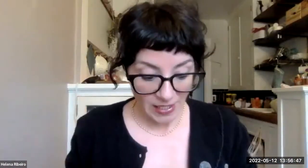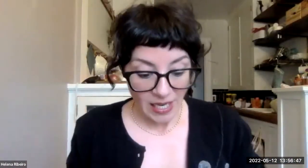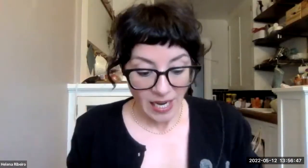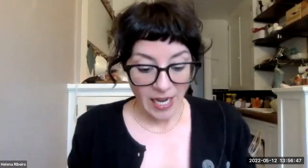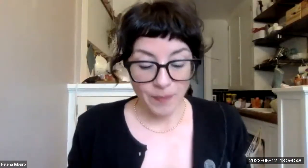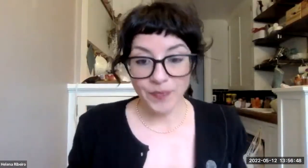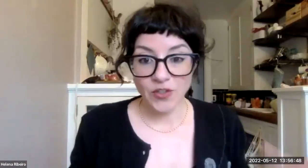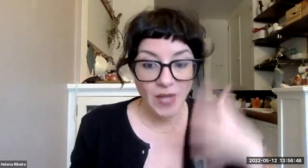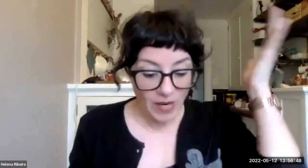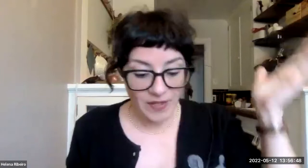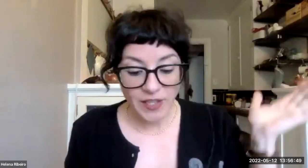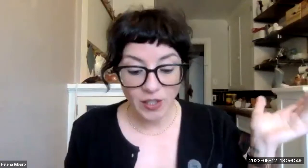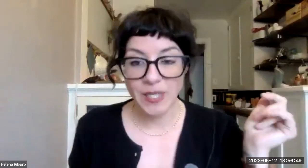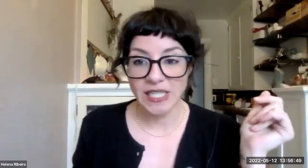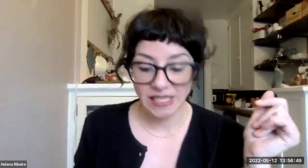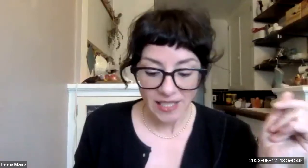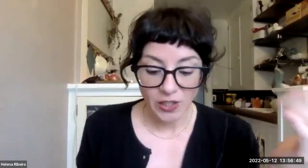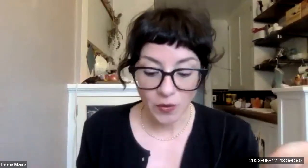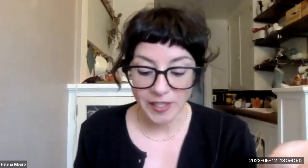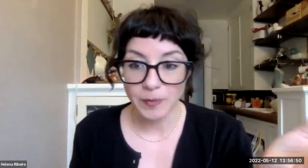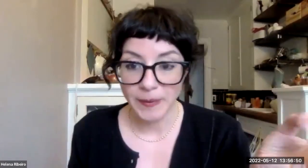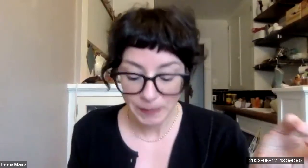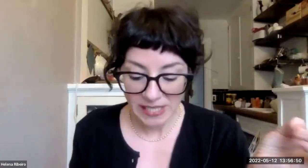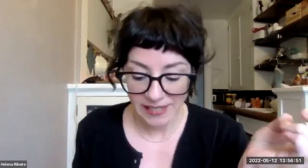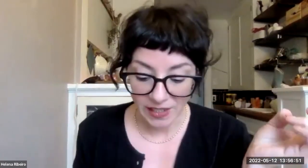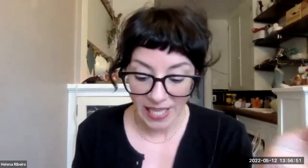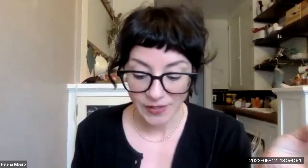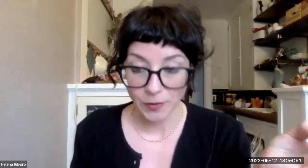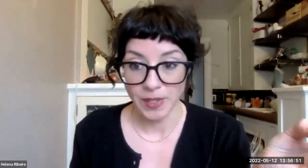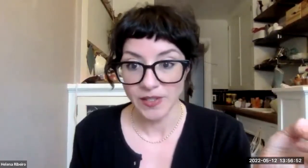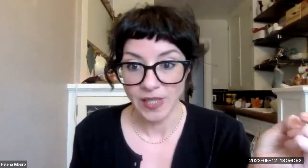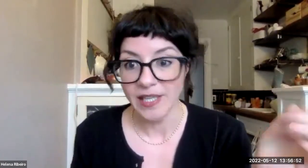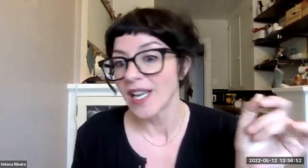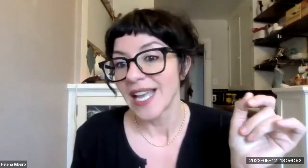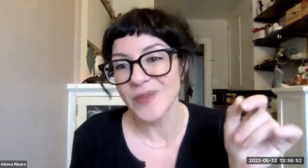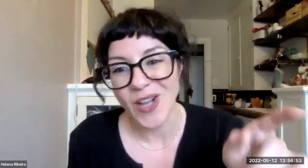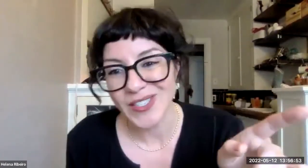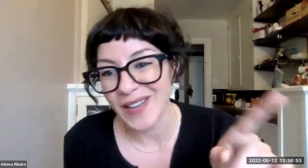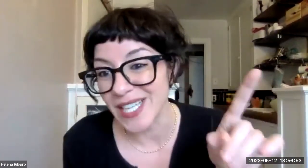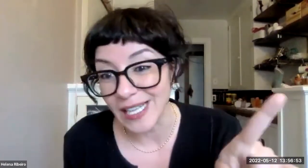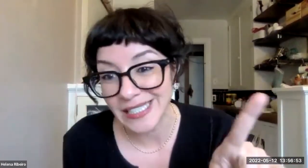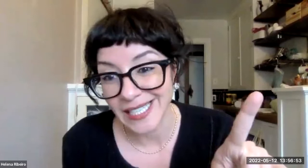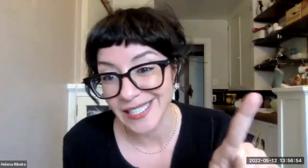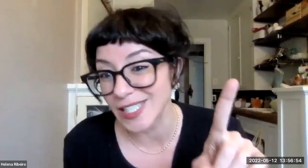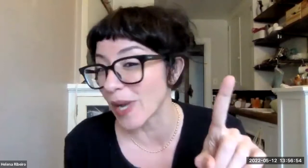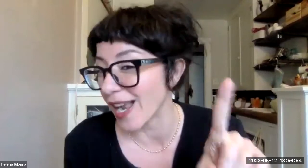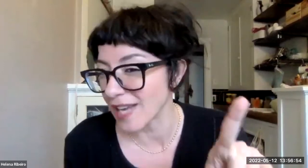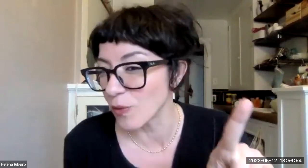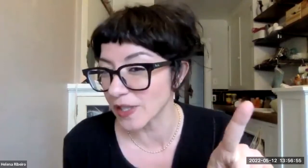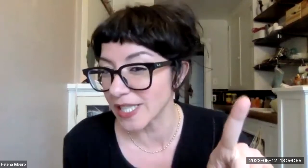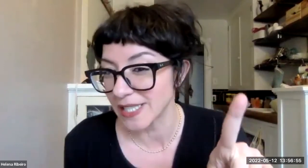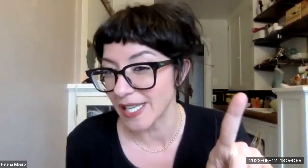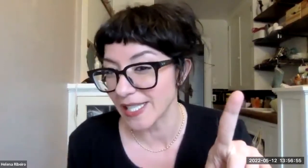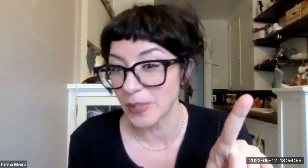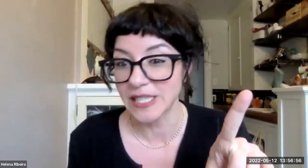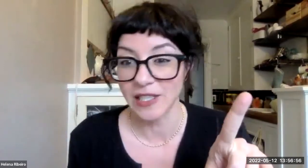classrooms. So now we have the theory piece, the curricular piece, and the classroom piece, right? And then we also have the unsexiest but kind of